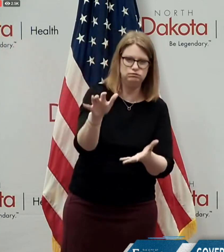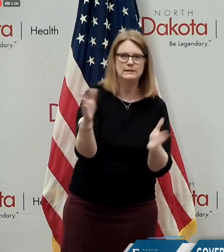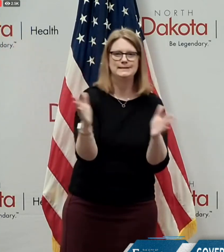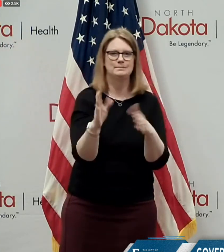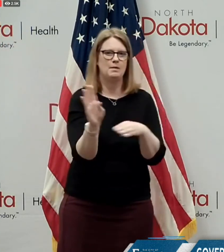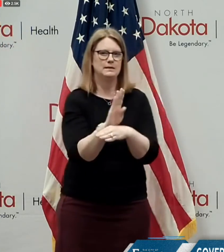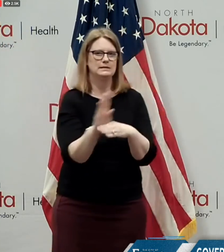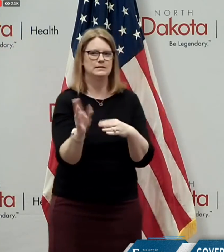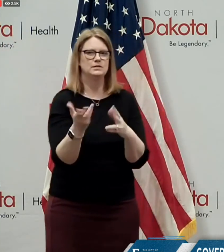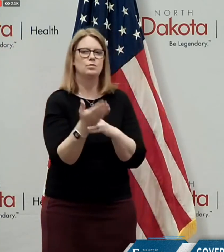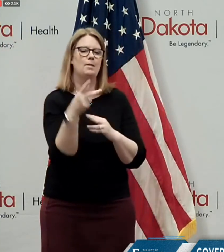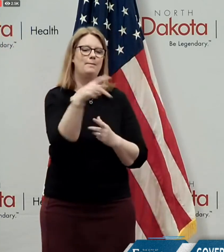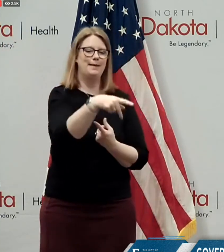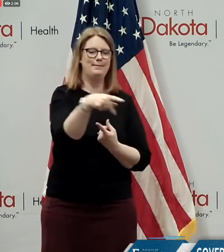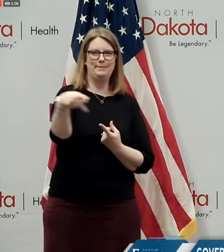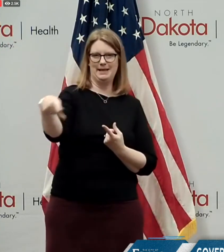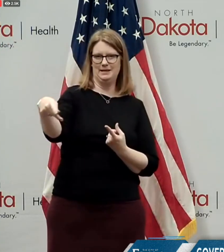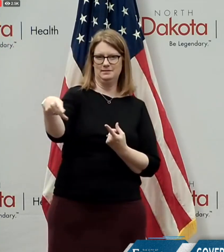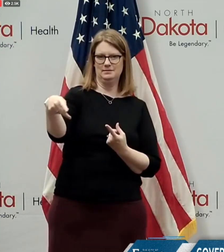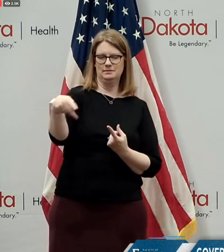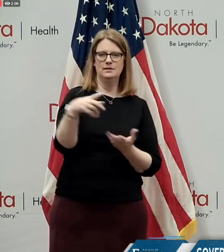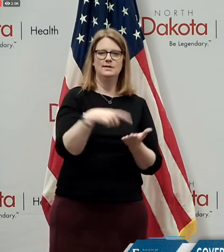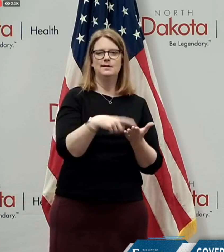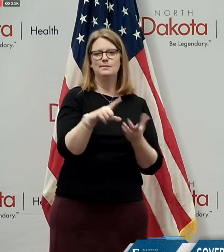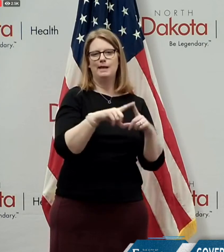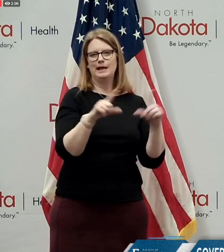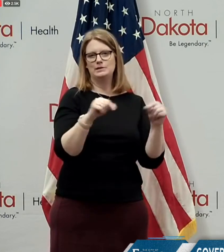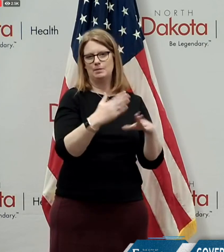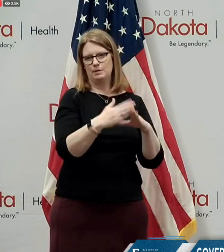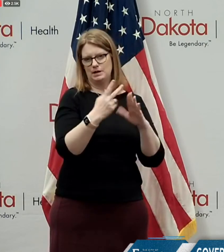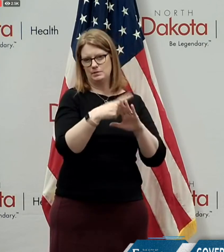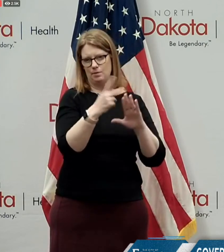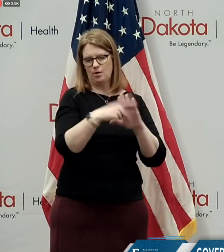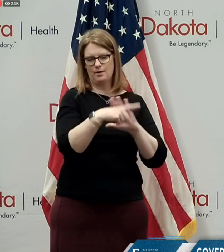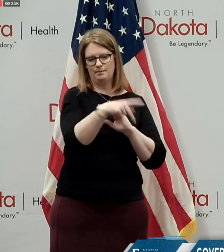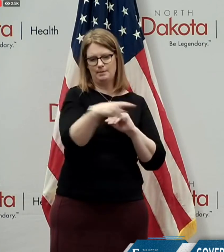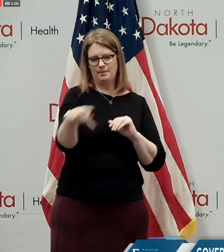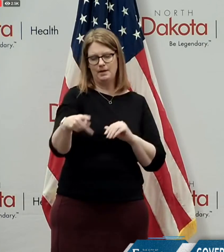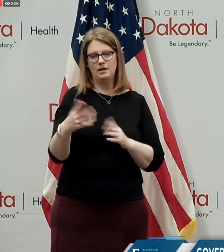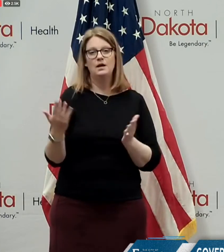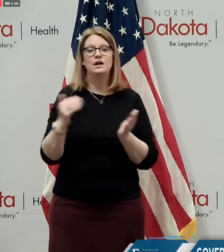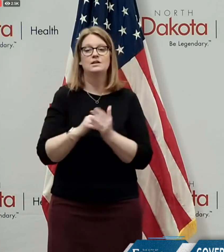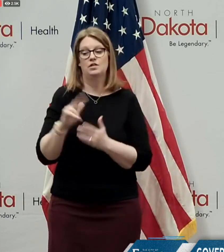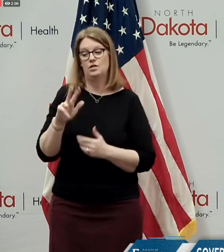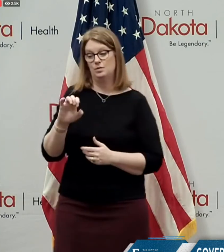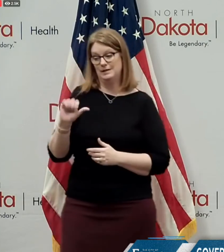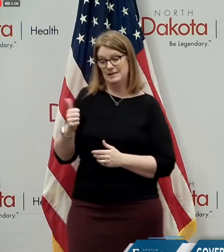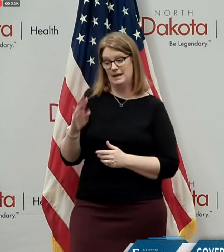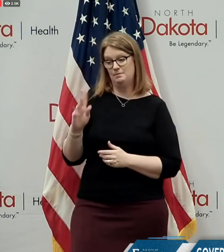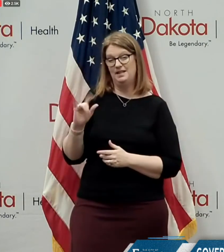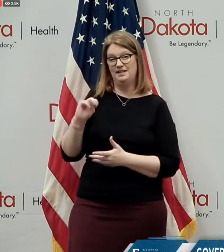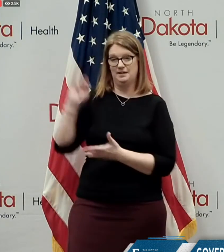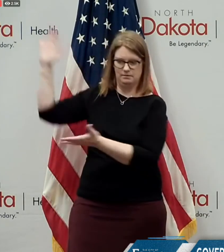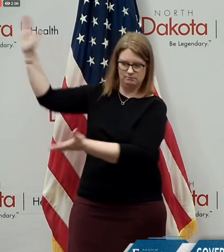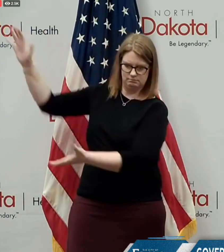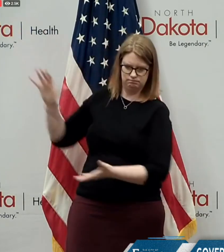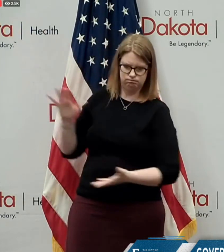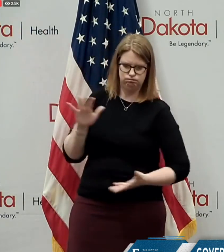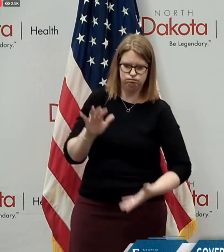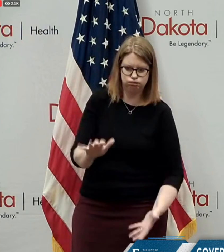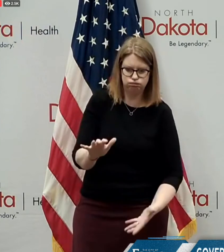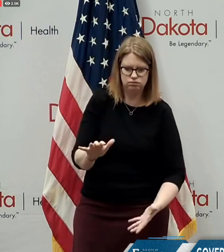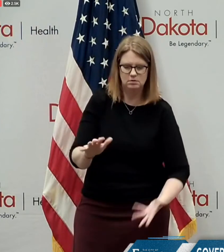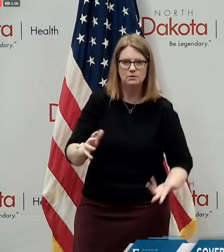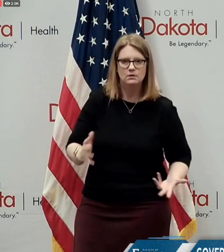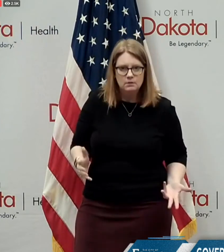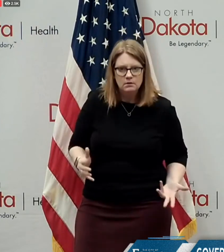the PPP, as it was called, the Paycheck Protection Program. Another $310 billion in the second round. And you might say, why were